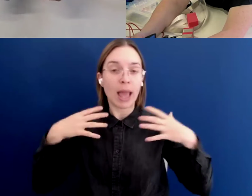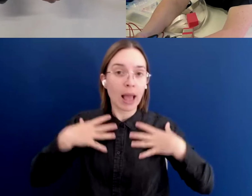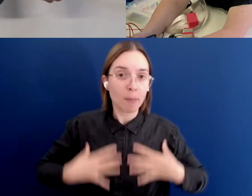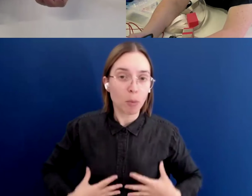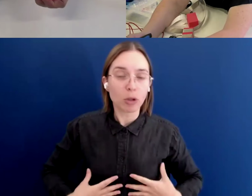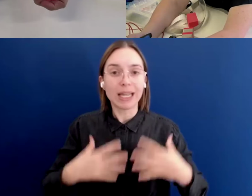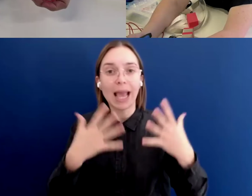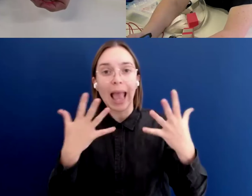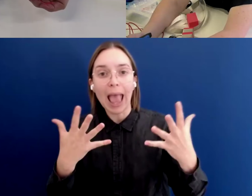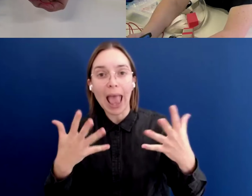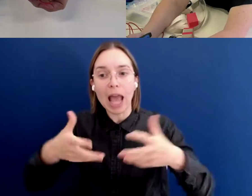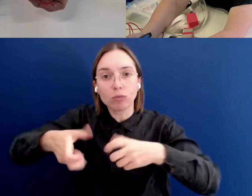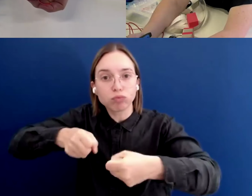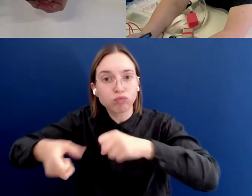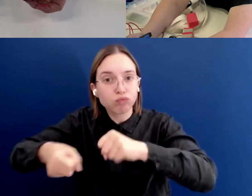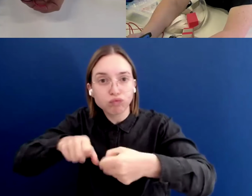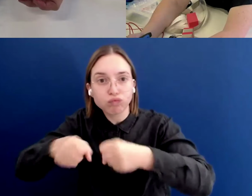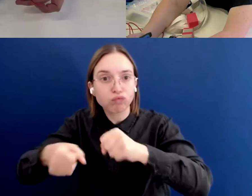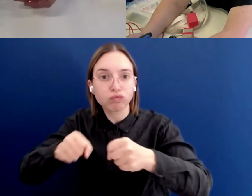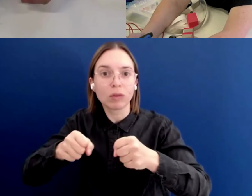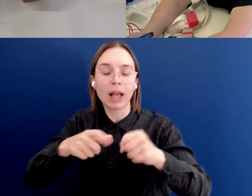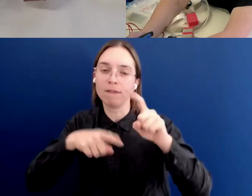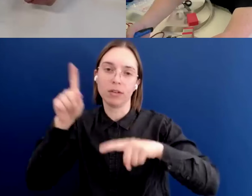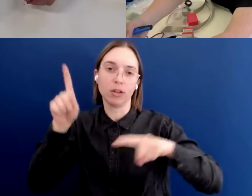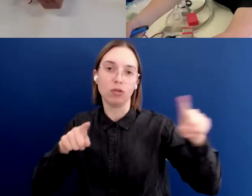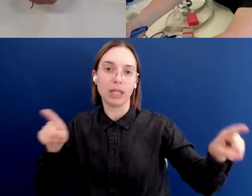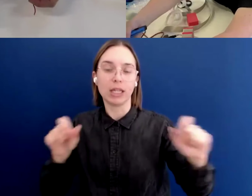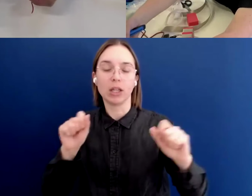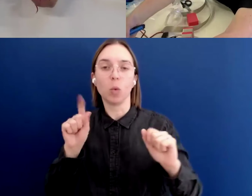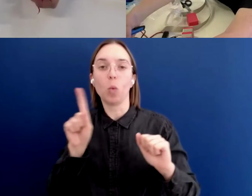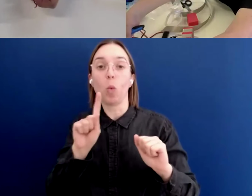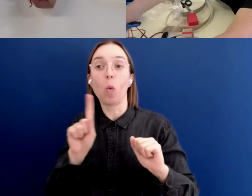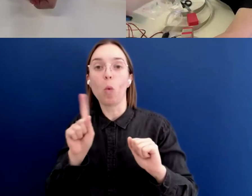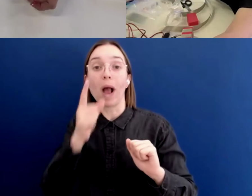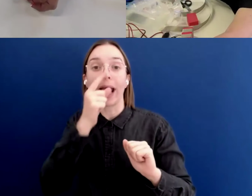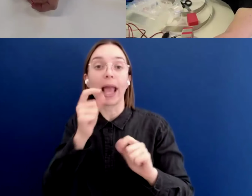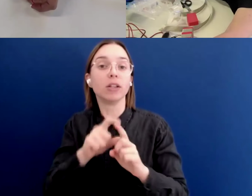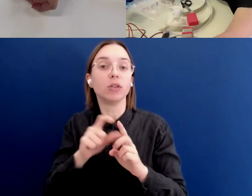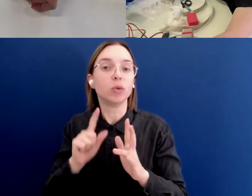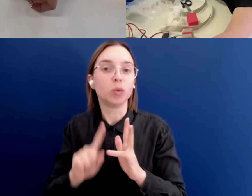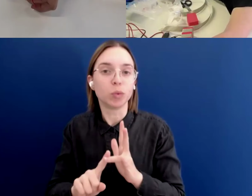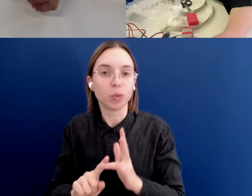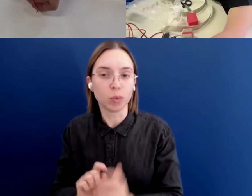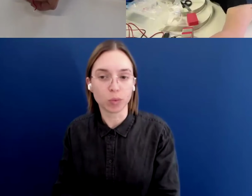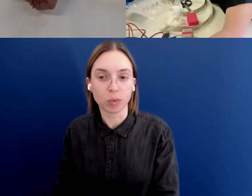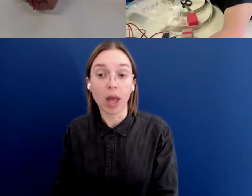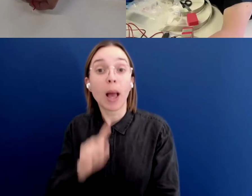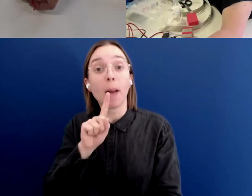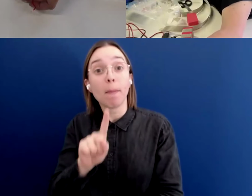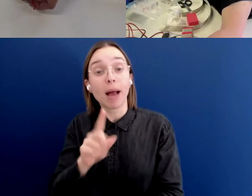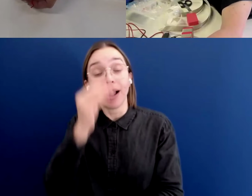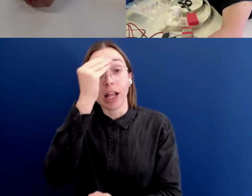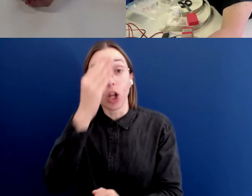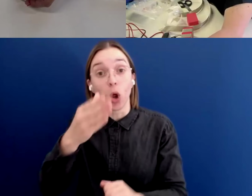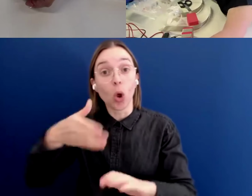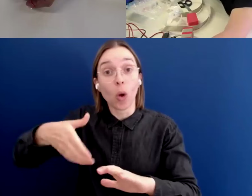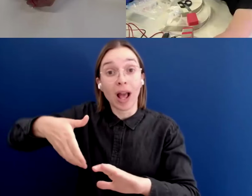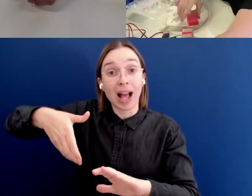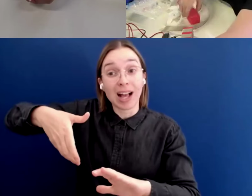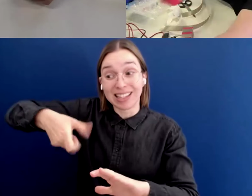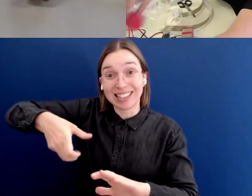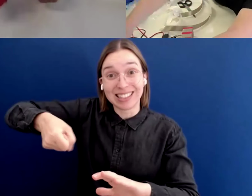and done. You can see it's pretty easy. So a good pair of wire strippers is worth having if you're doing a bit of electronic stuff.